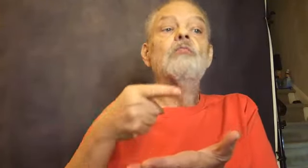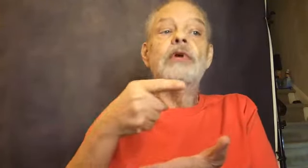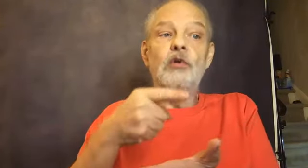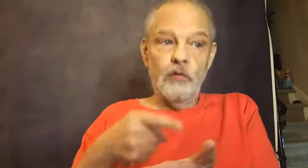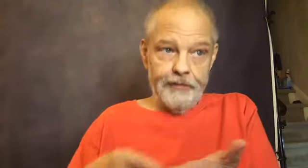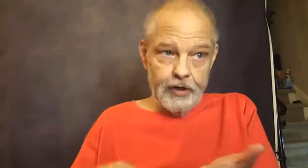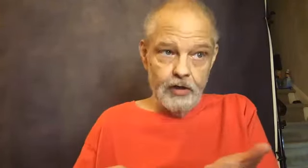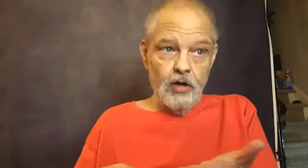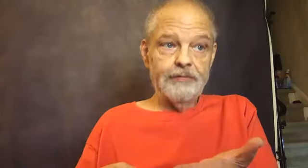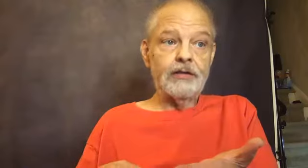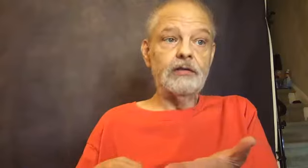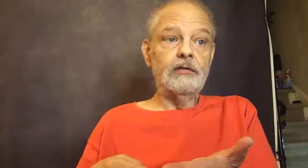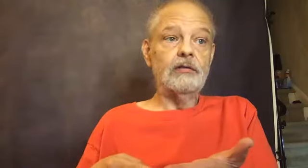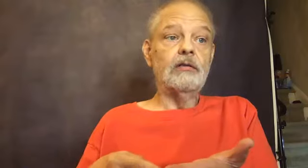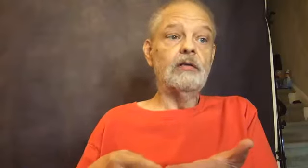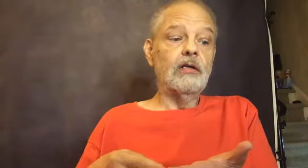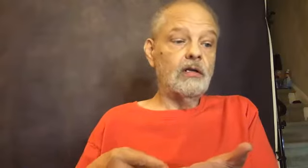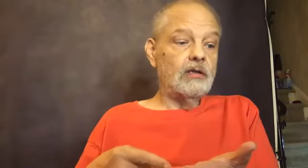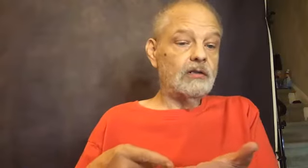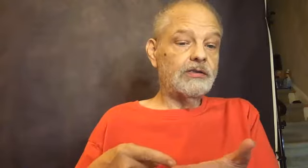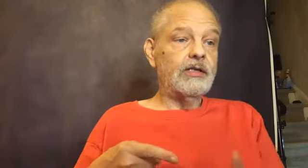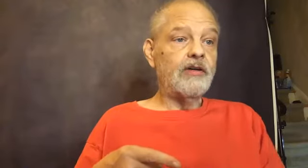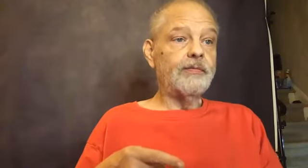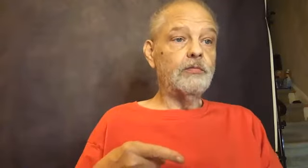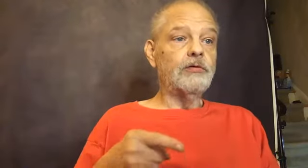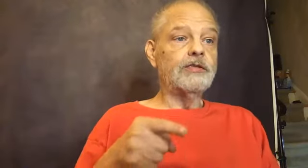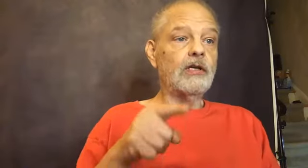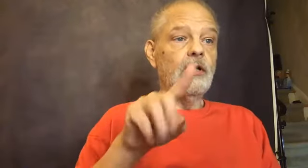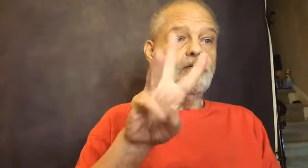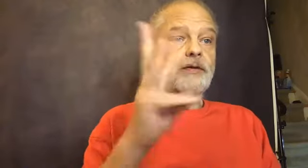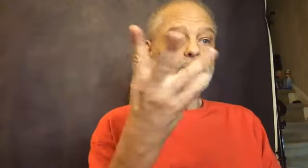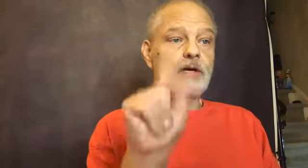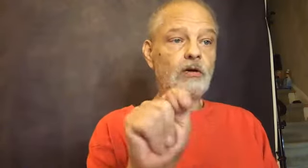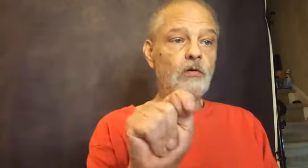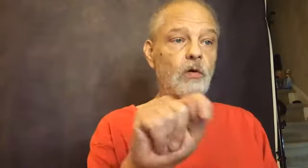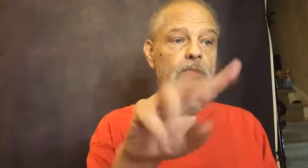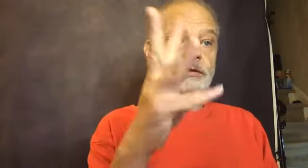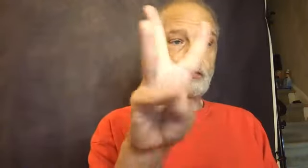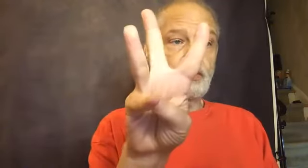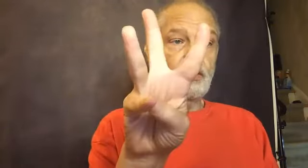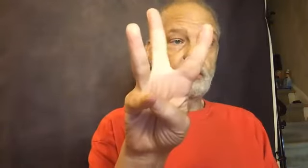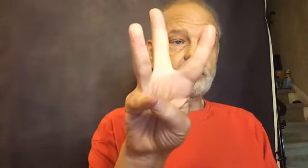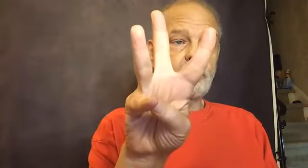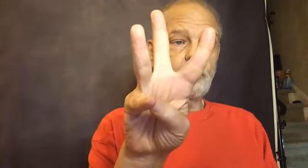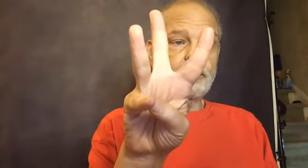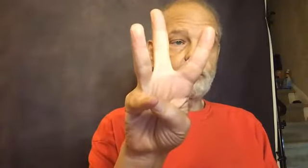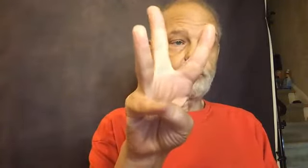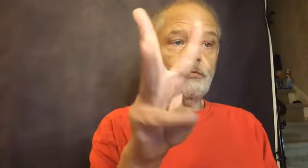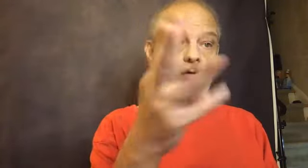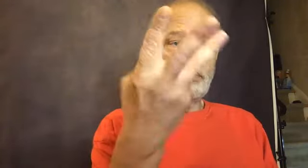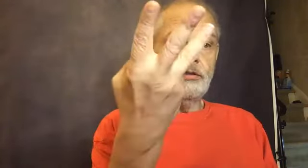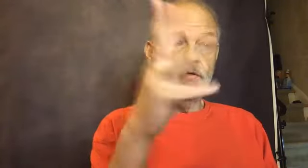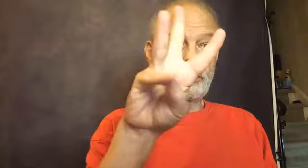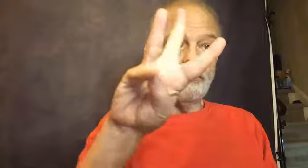But you will very often see deaf people's fingerspell what? Starting with W, doing a